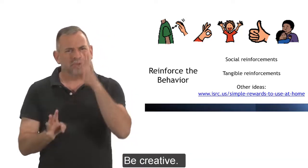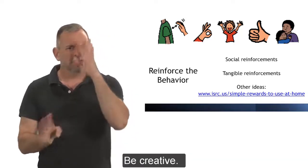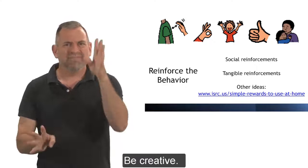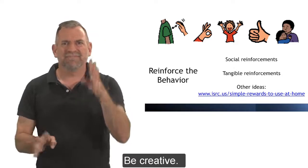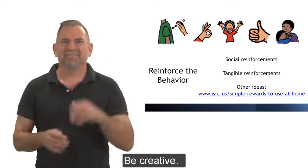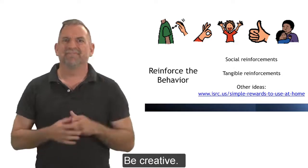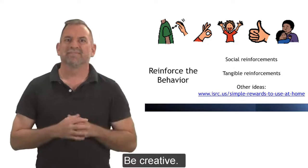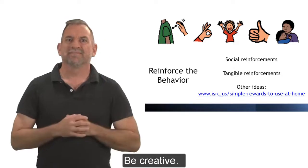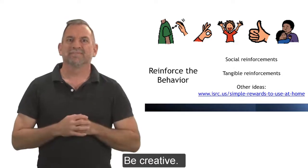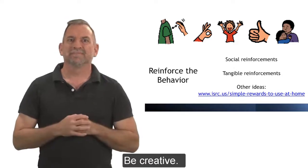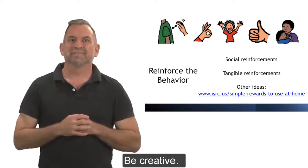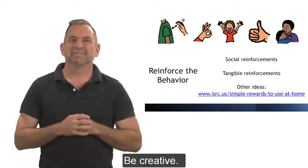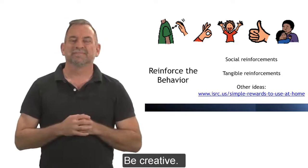creative.